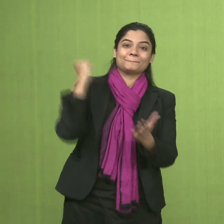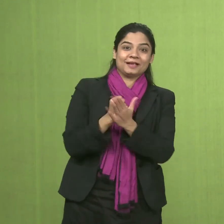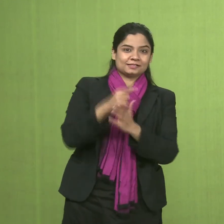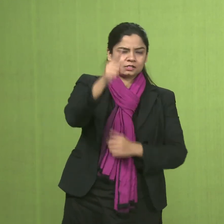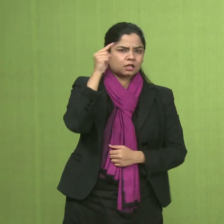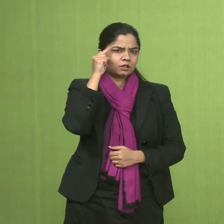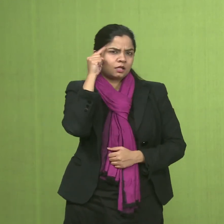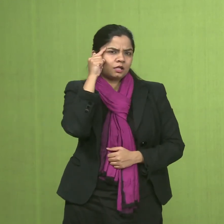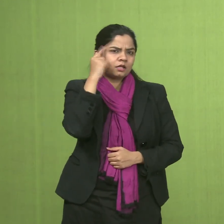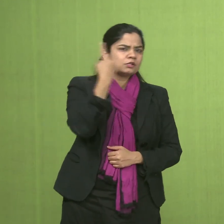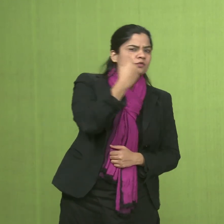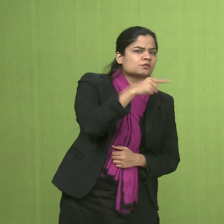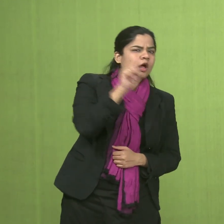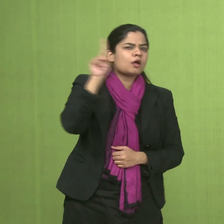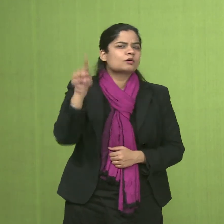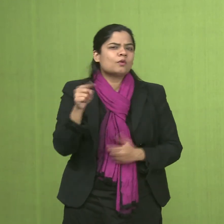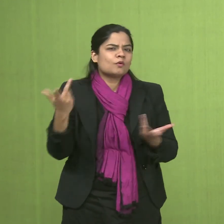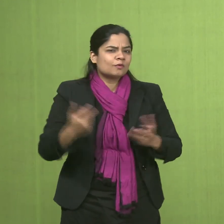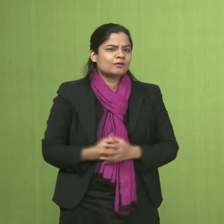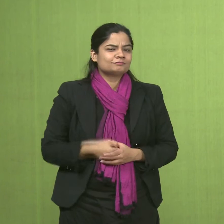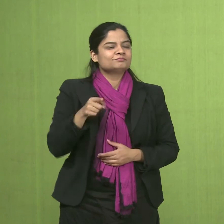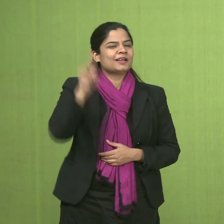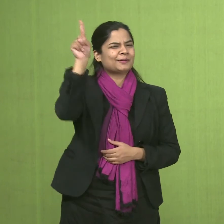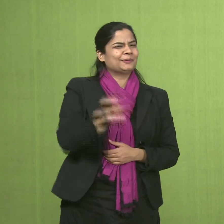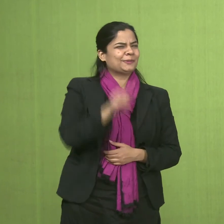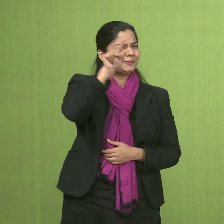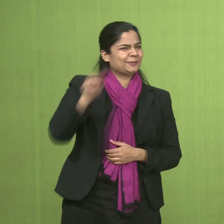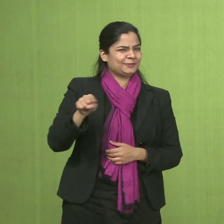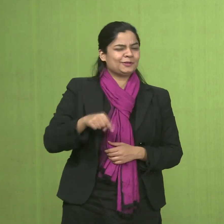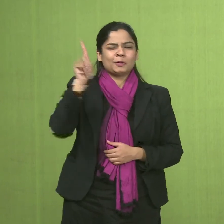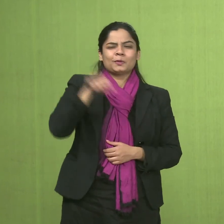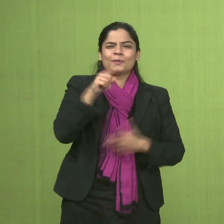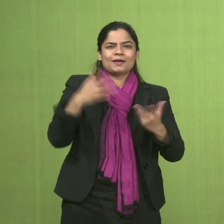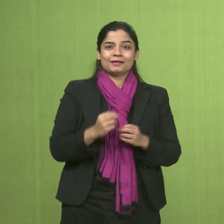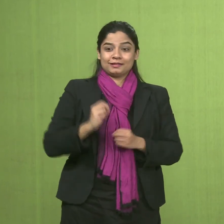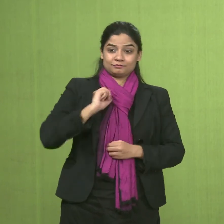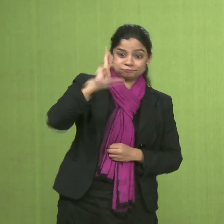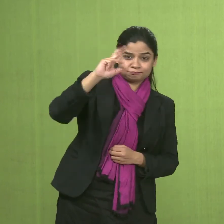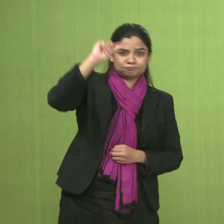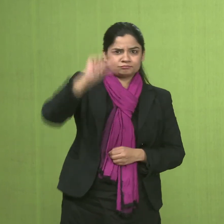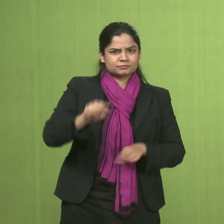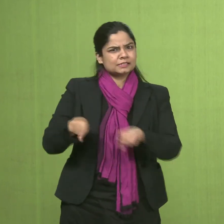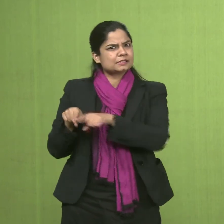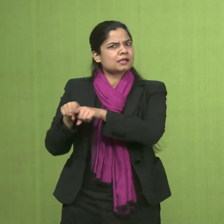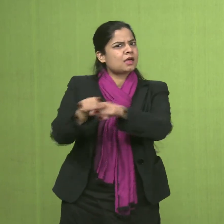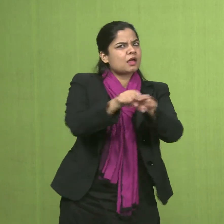It's important to only have expensive ones. True or false? False. It is false. We all need both expensive